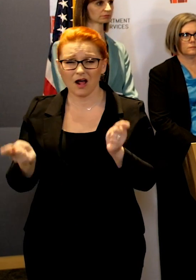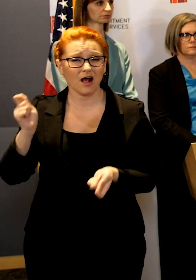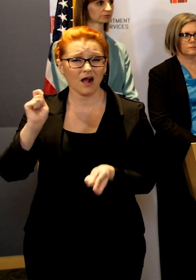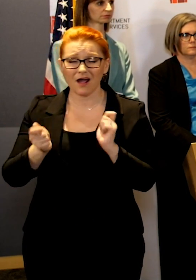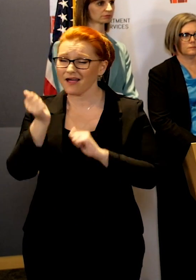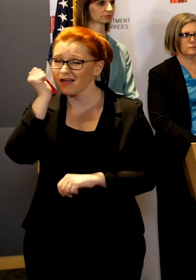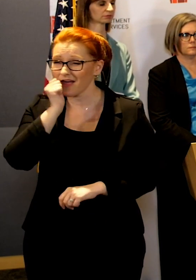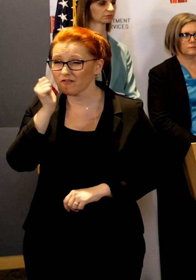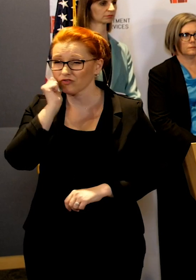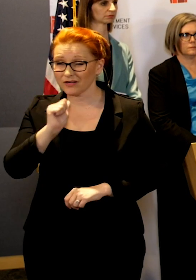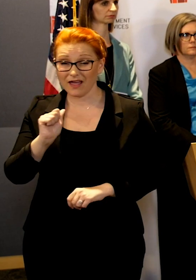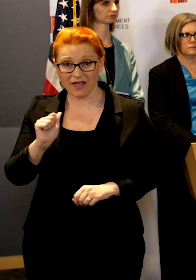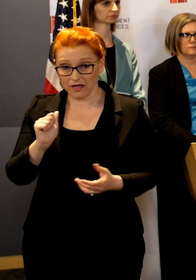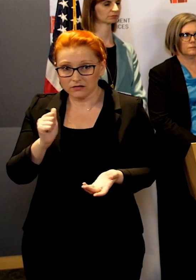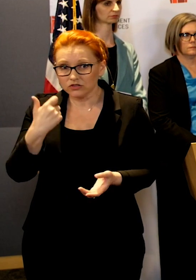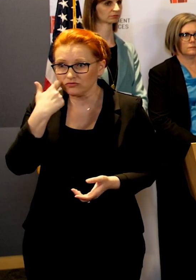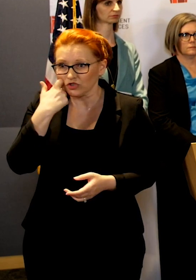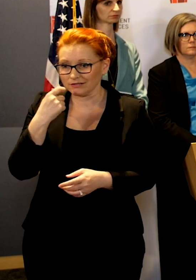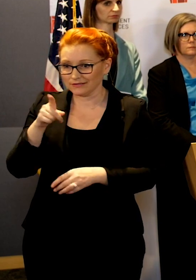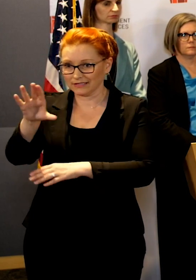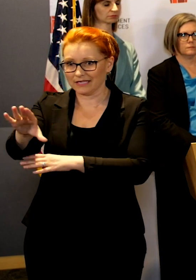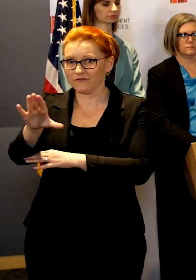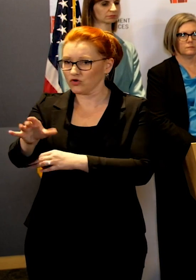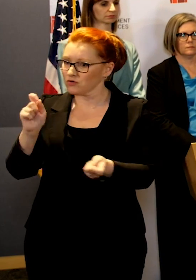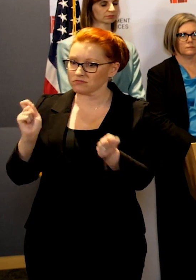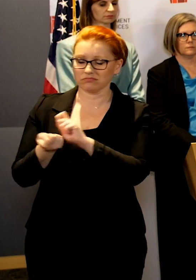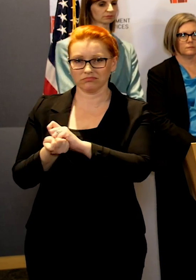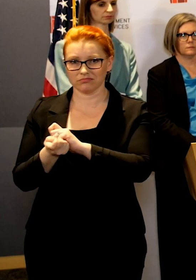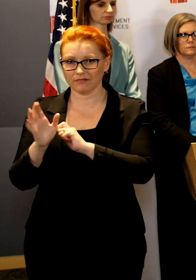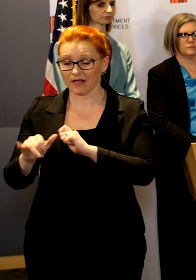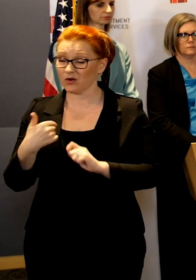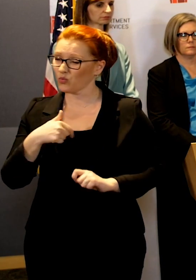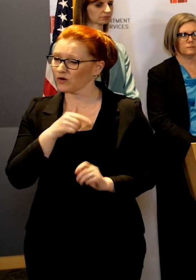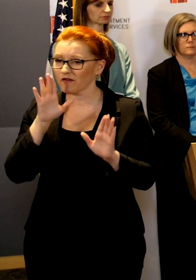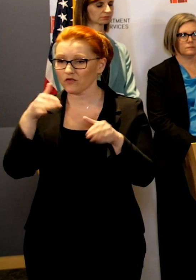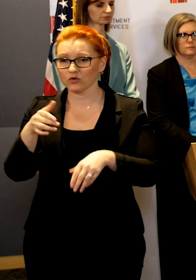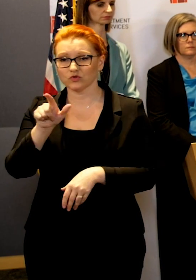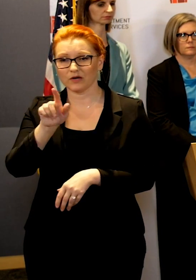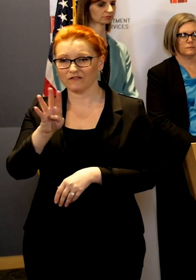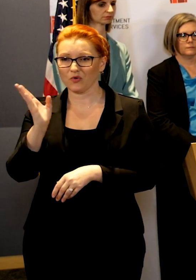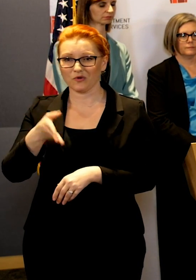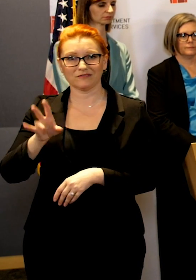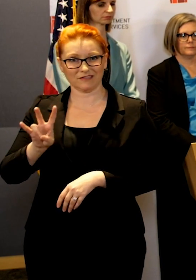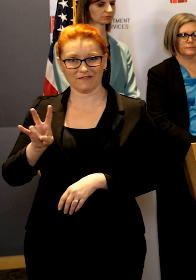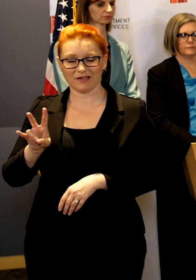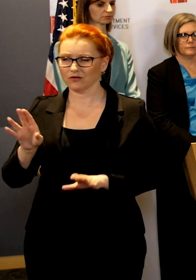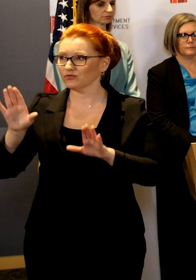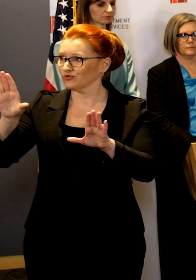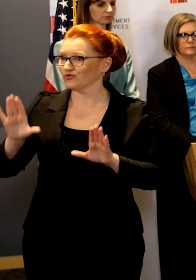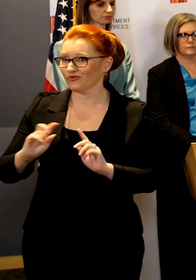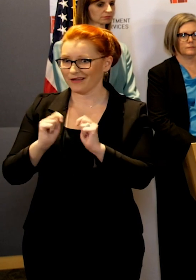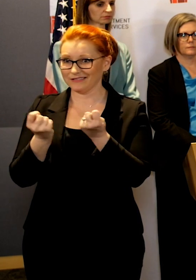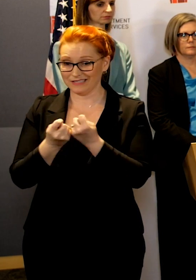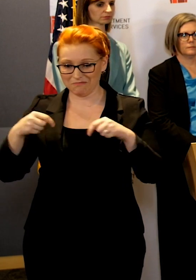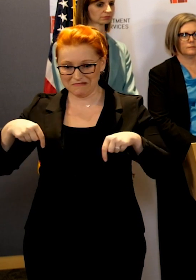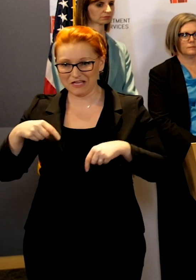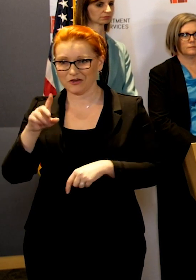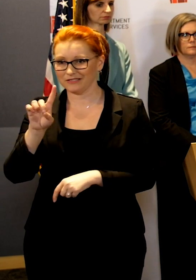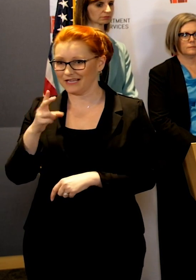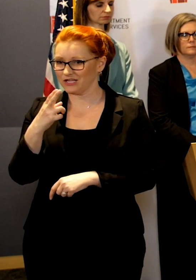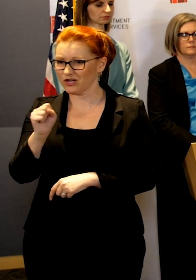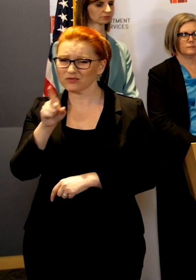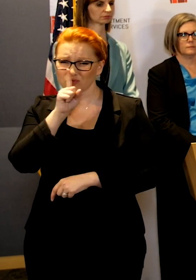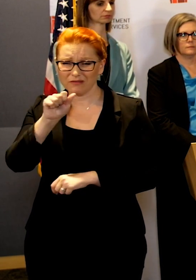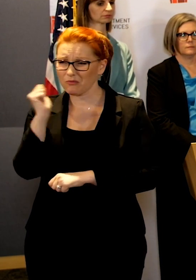seen just this afternoon. We're focused on this 24/7. We've got a great team here at DHS and with all